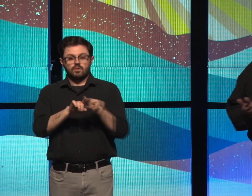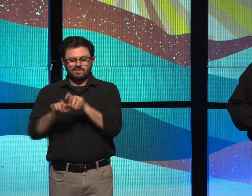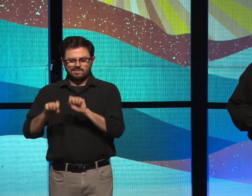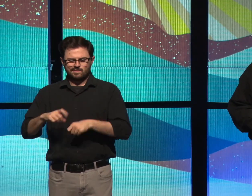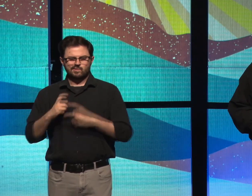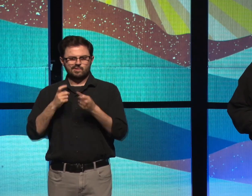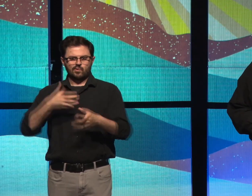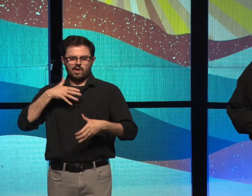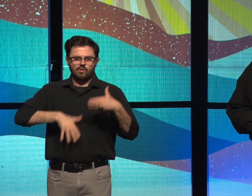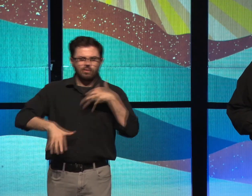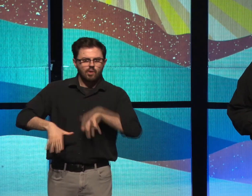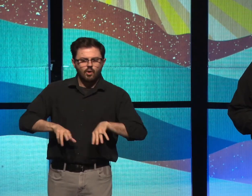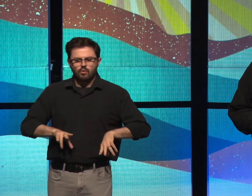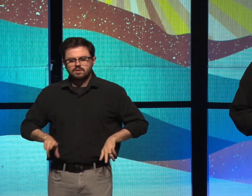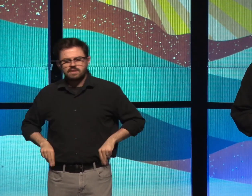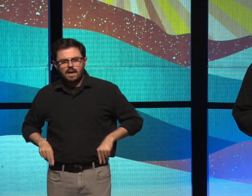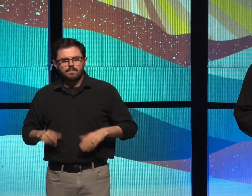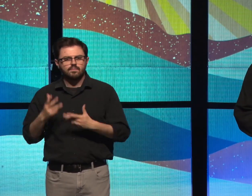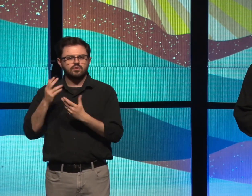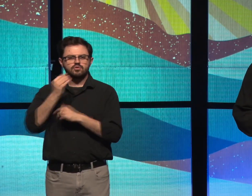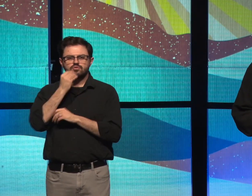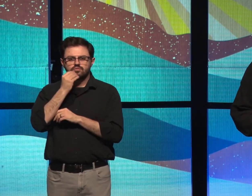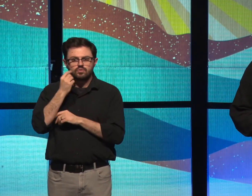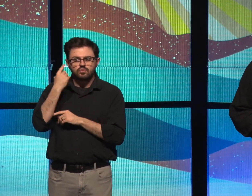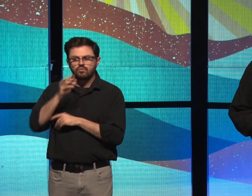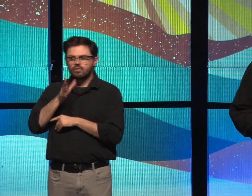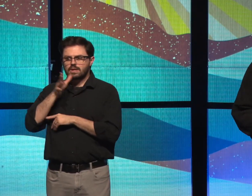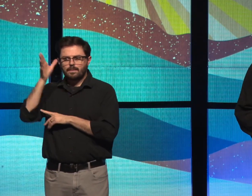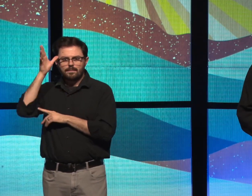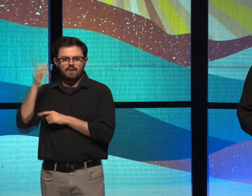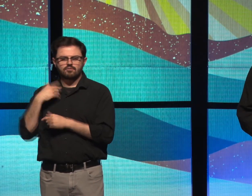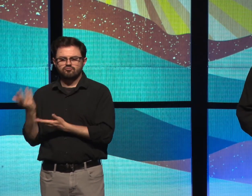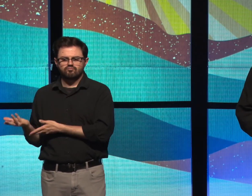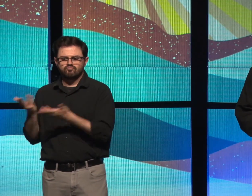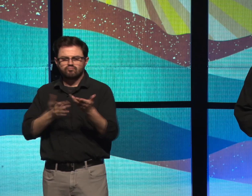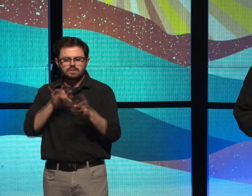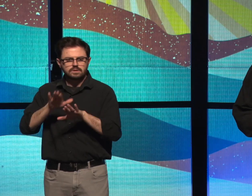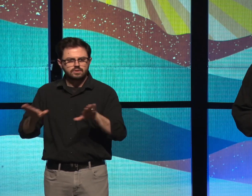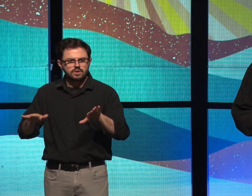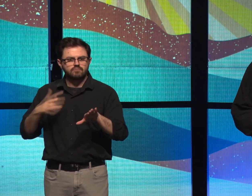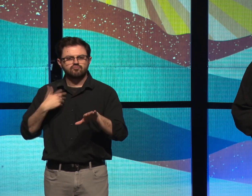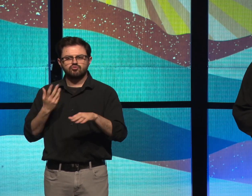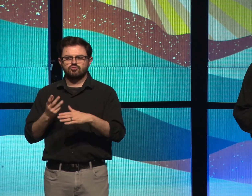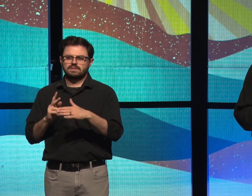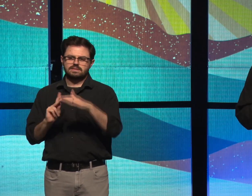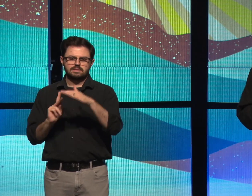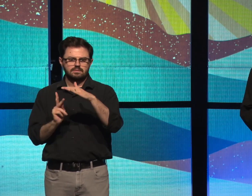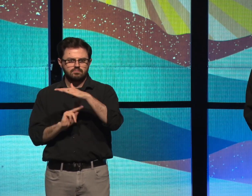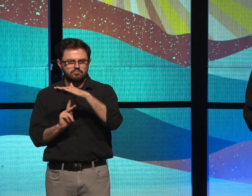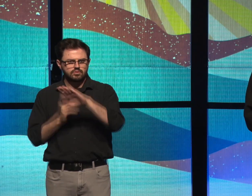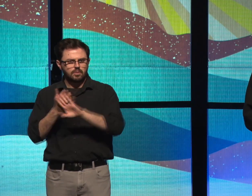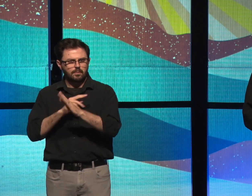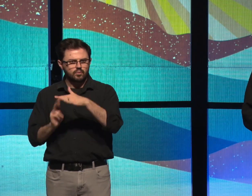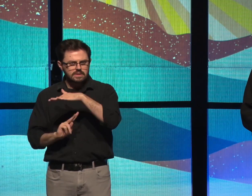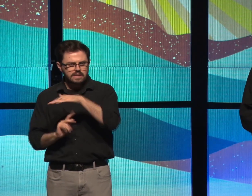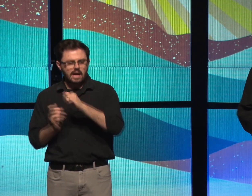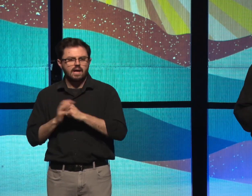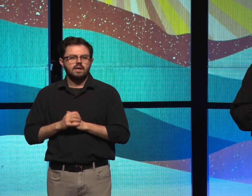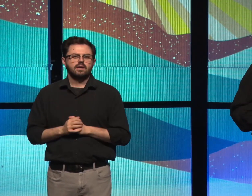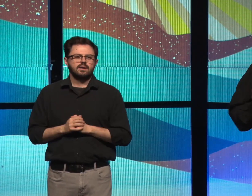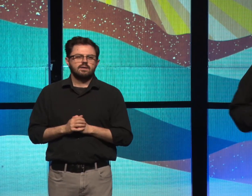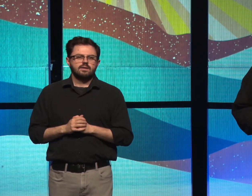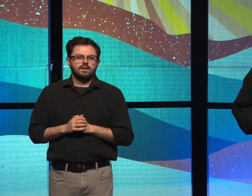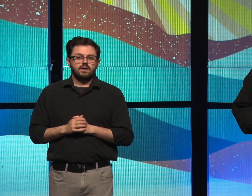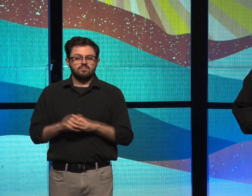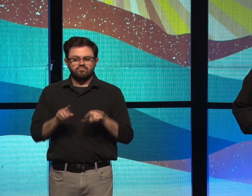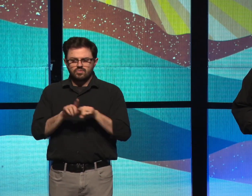the parents of our children here at the daycare and preschool that are struggling to make ends meet. You can give to the Partners in Hope ministry,